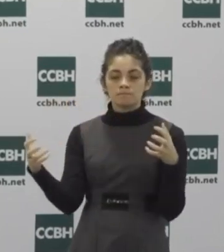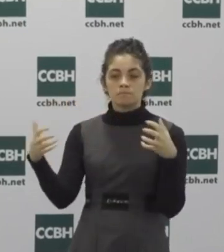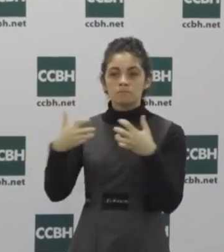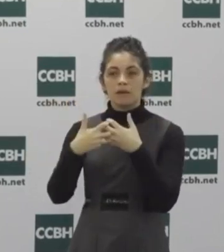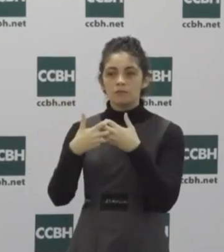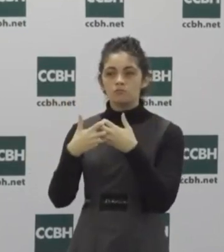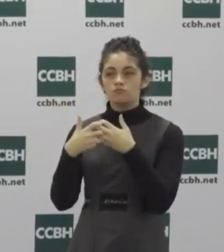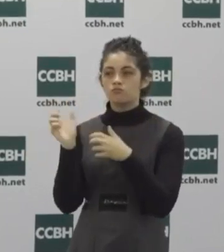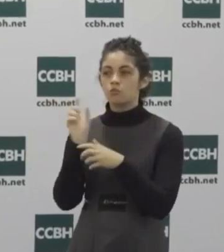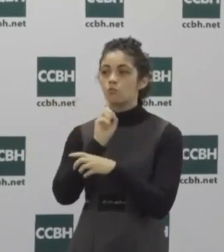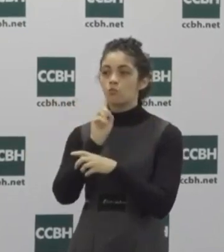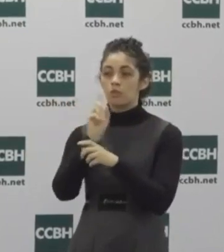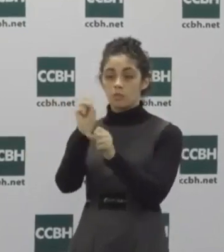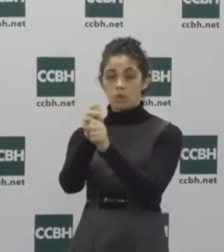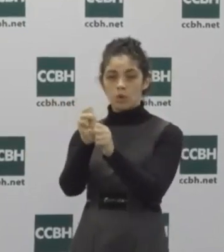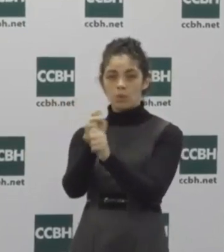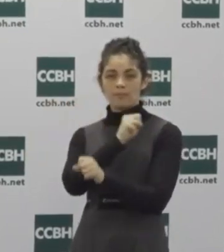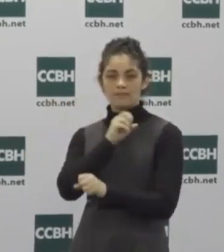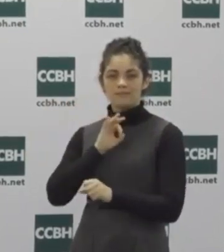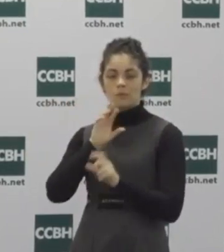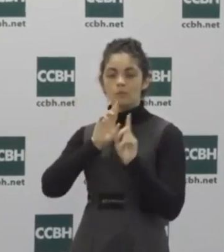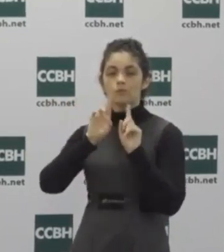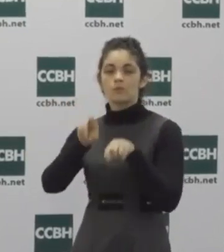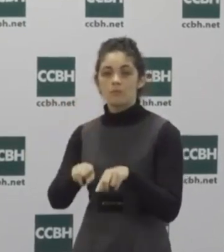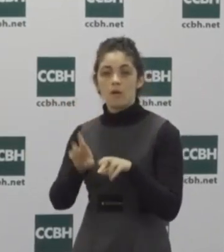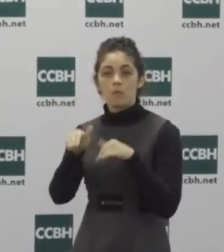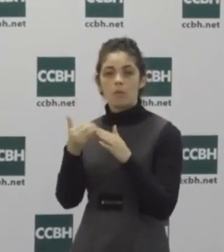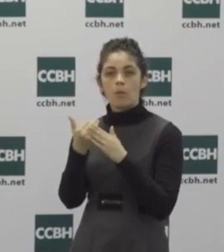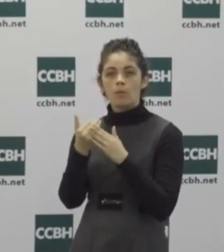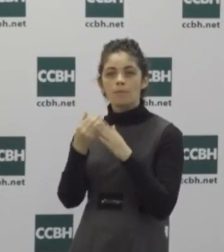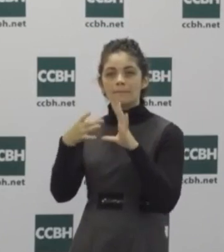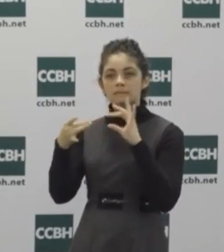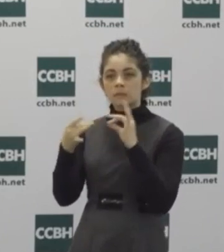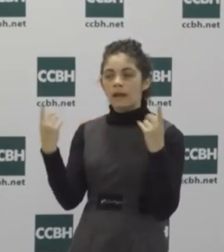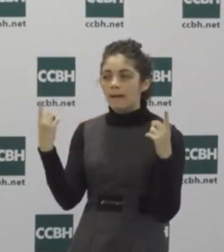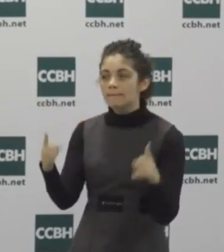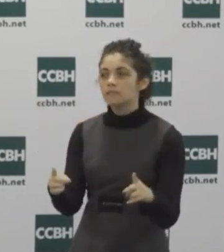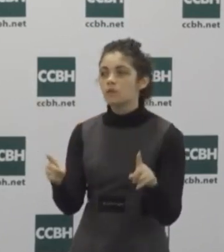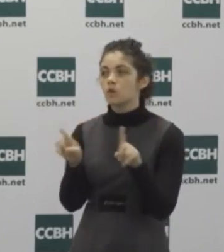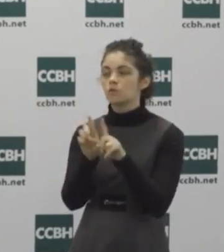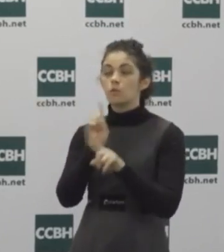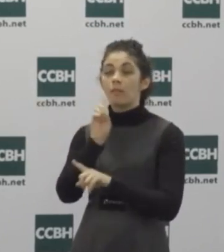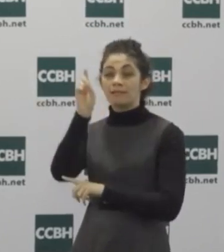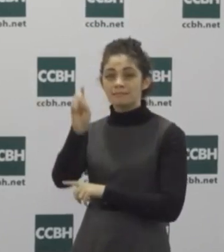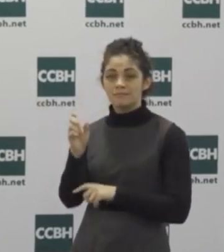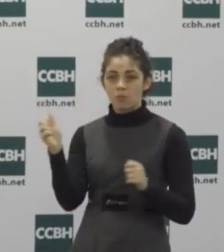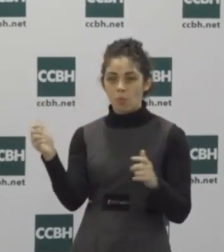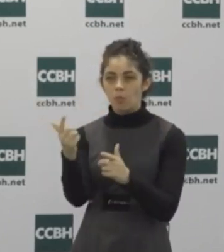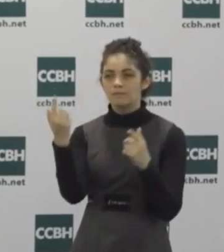very closely with the staff on the response and community messaging, which have been essential.